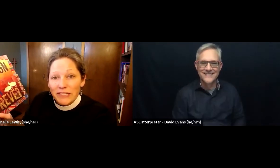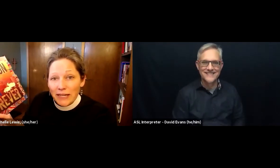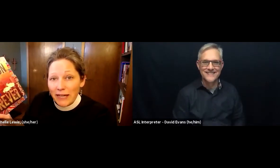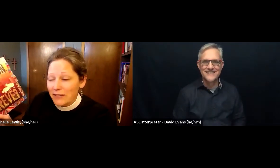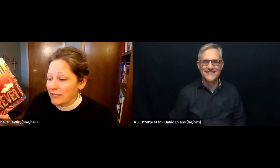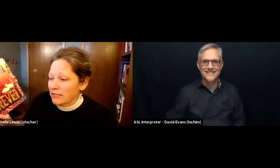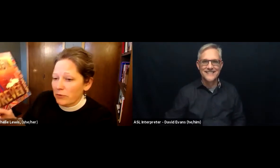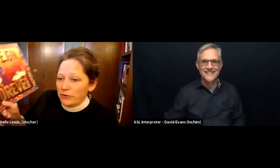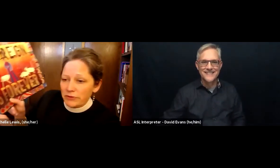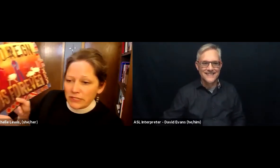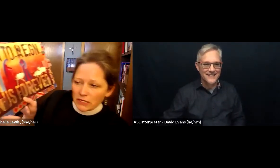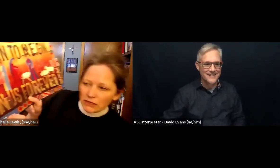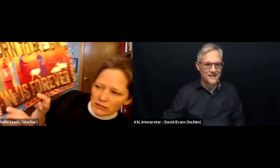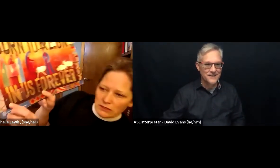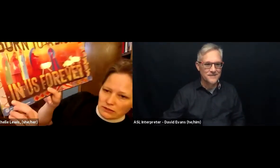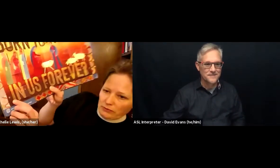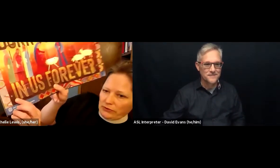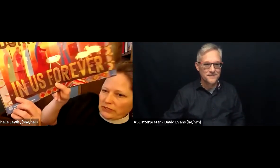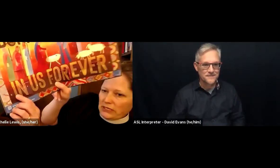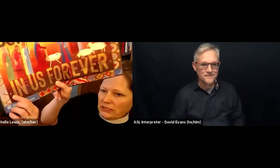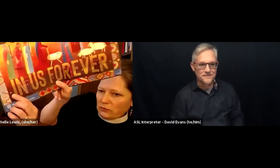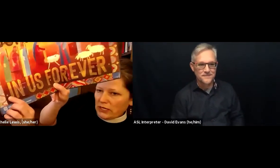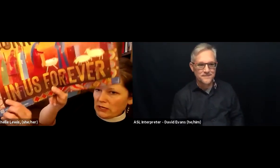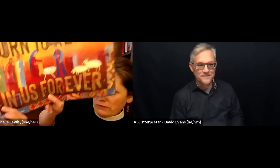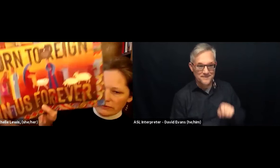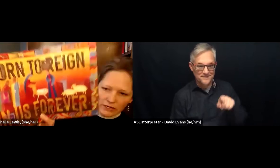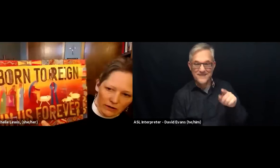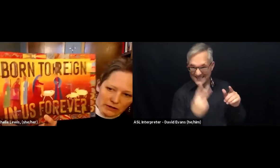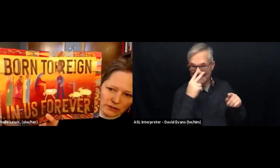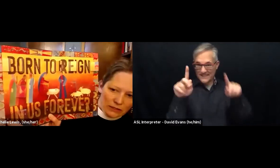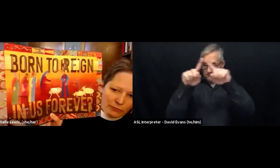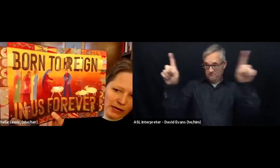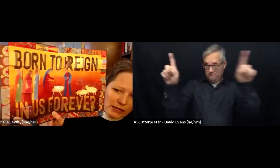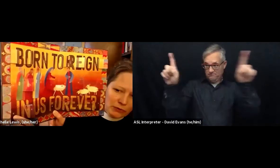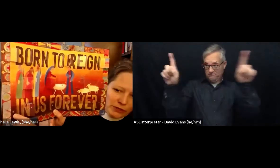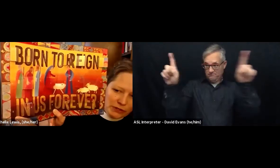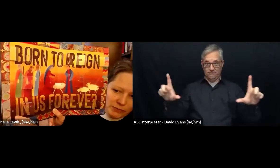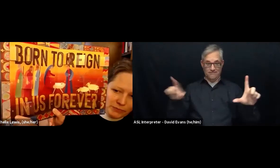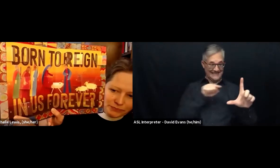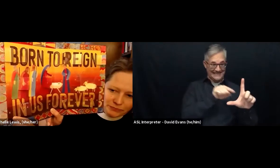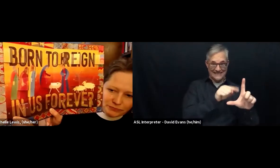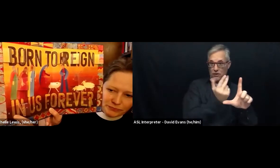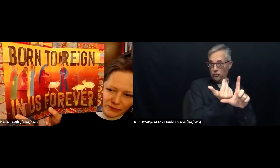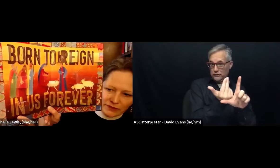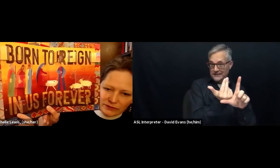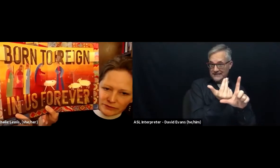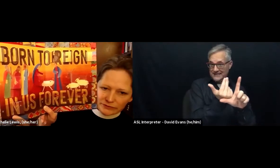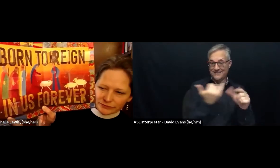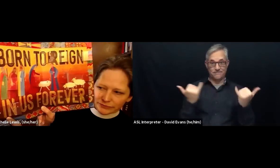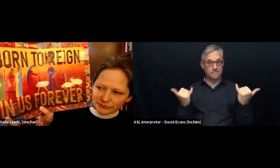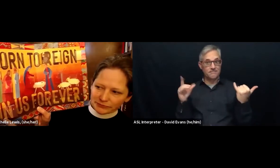So today is December 13th, and number 13 is way over there, the bottom corner.